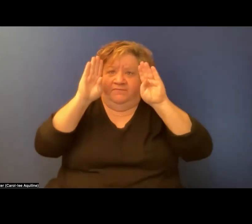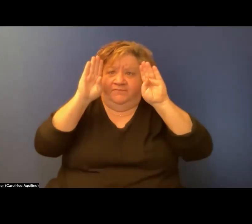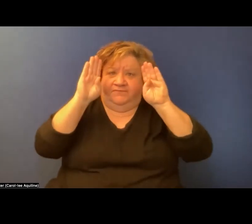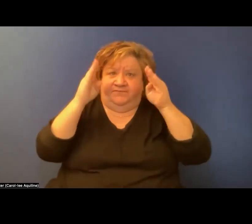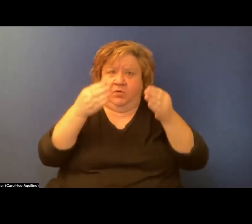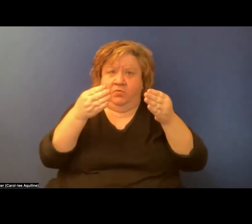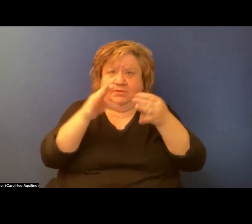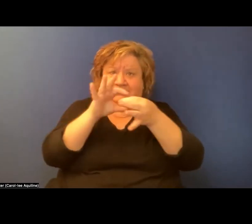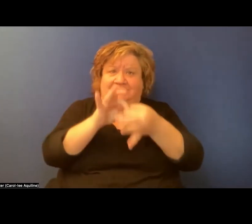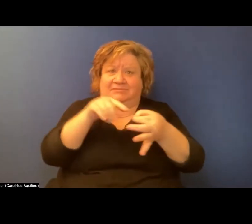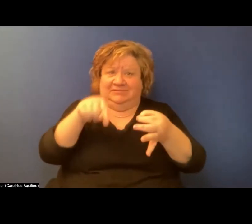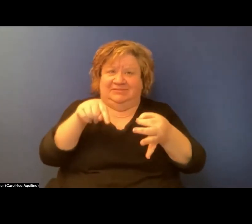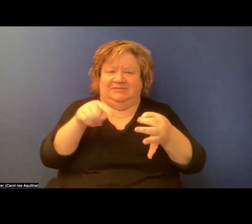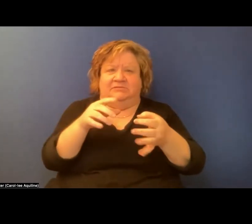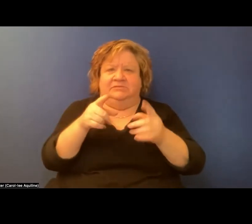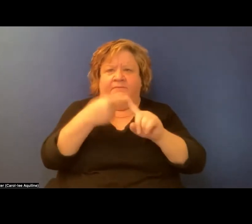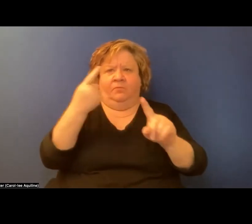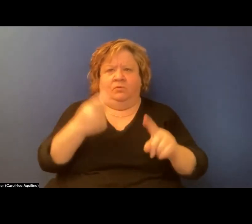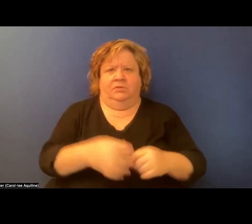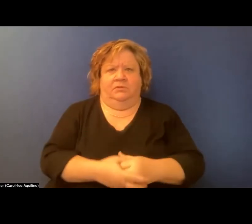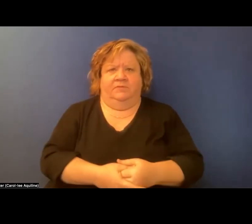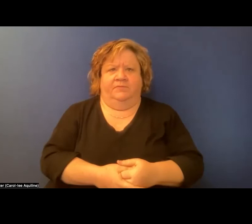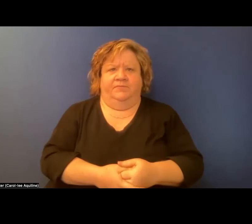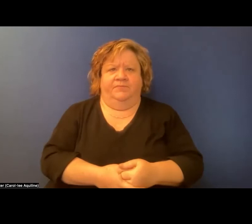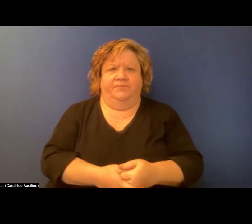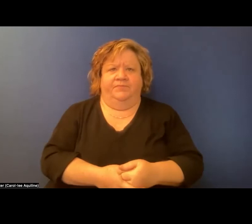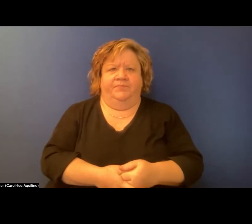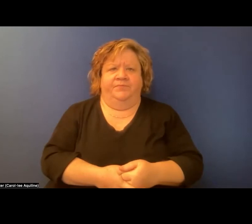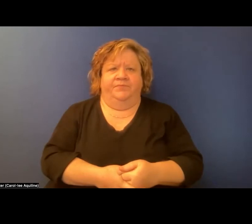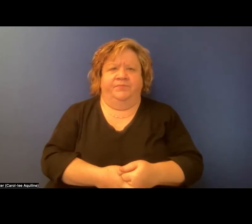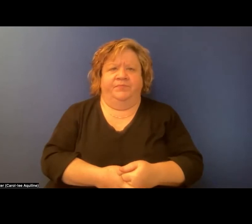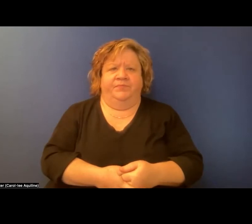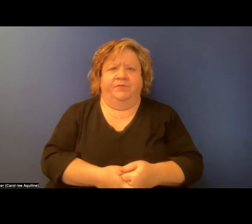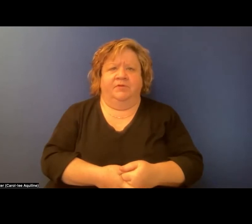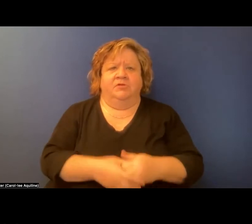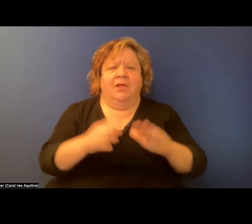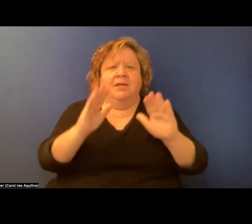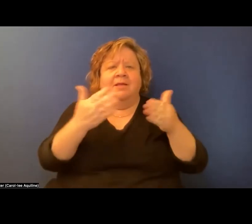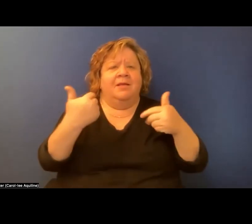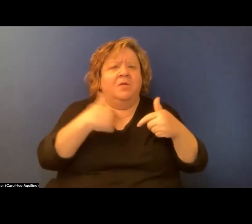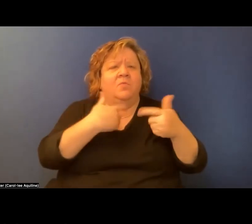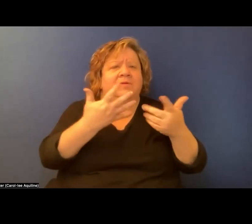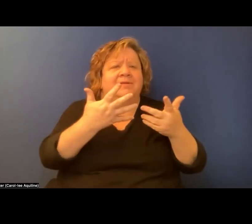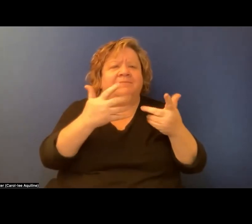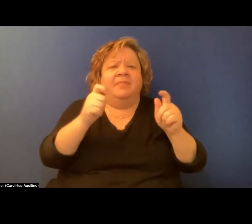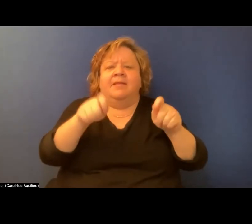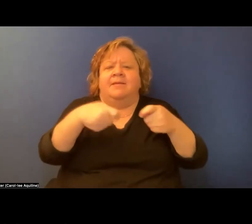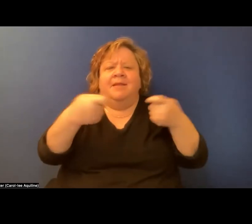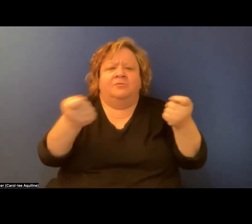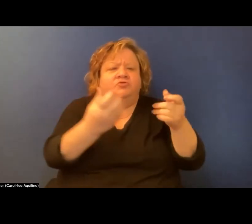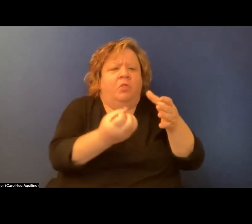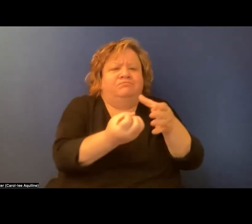the conservation and sustainable use of natural resources. But we also have to look beyond